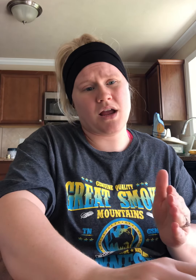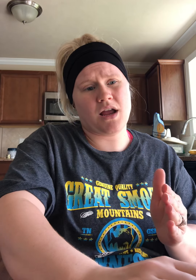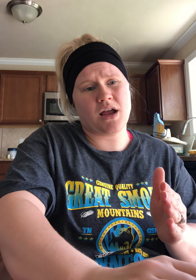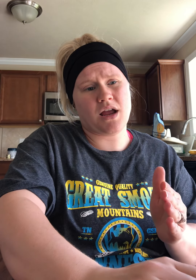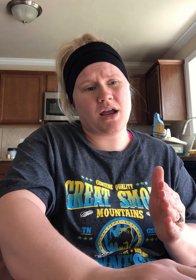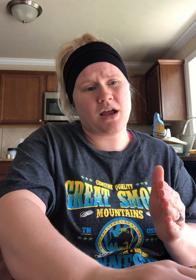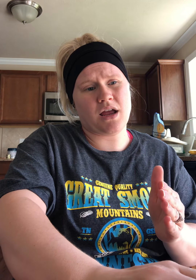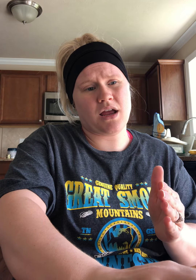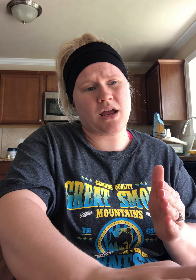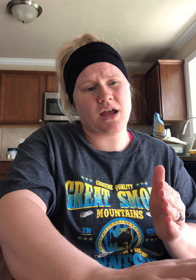with explanations that